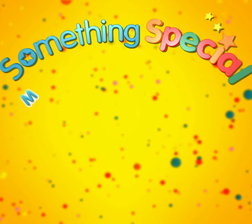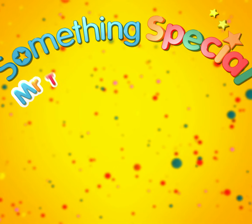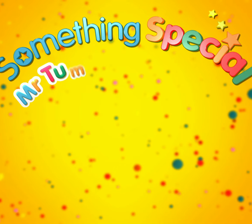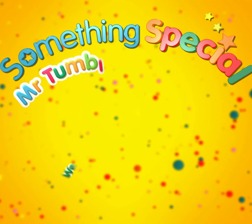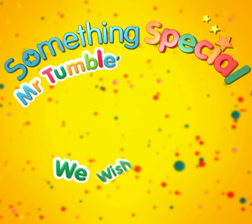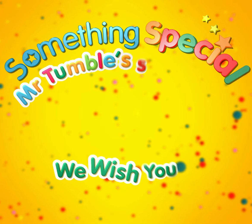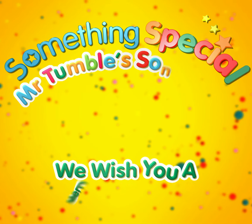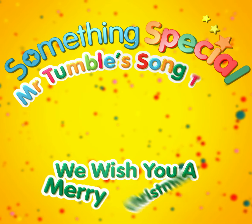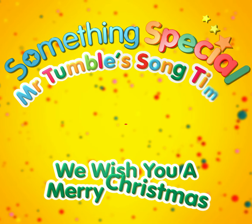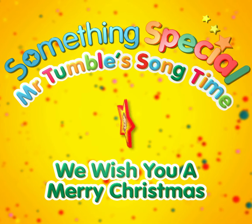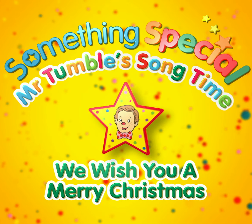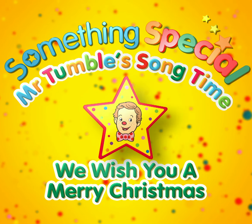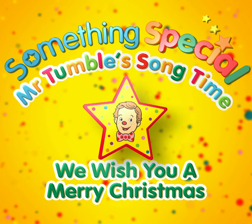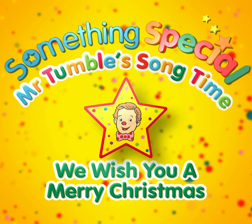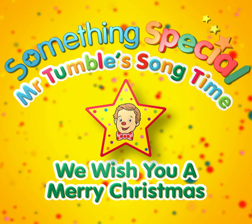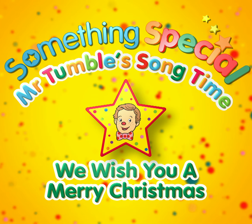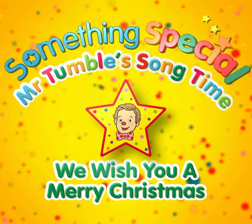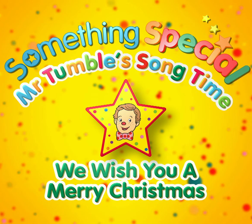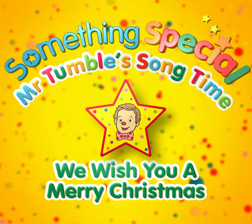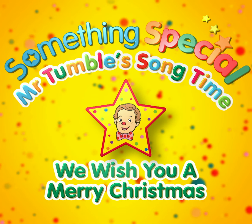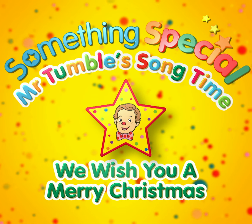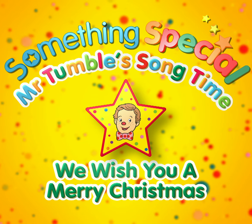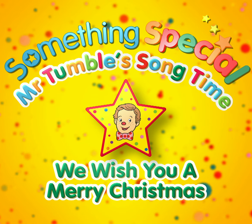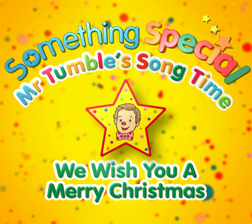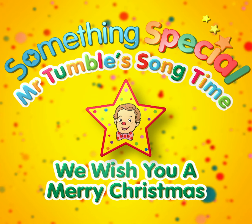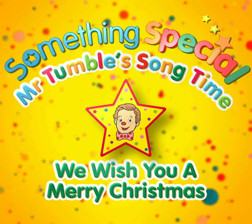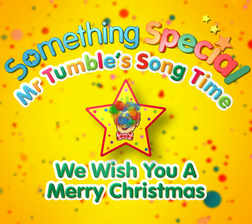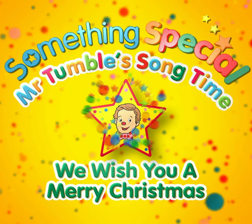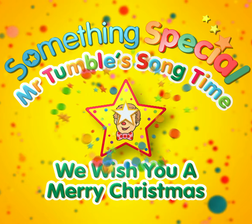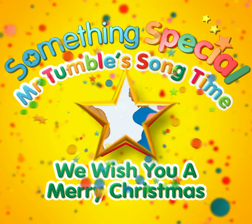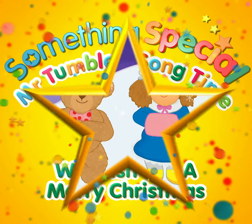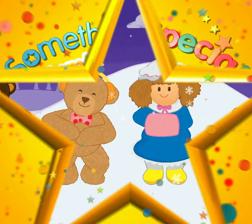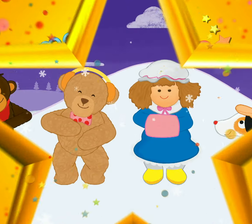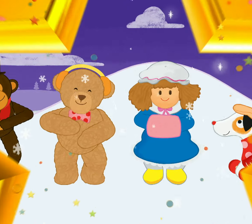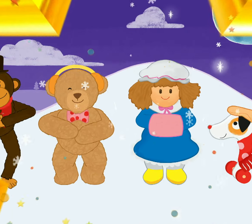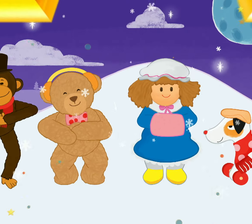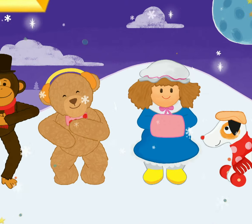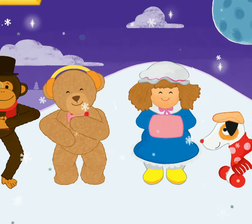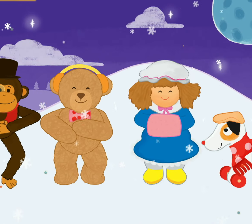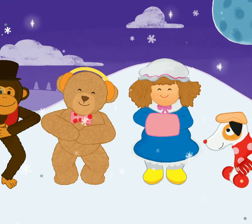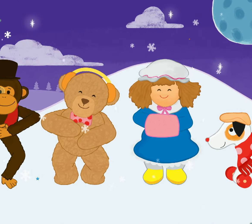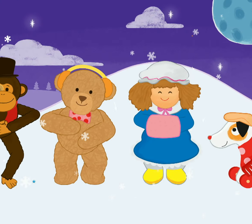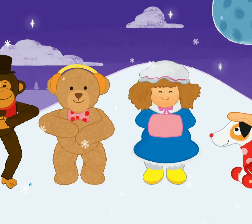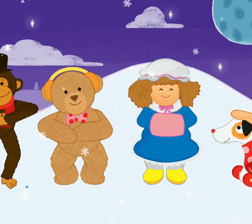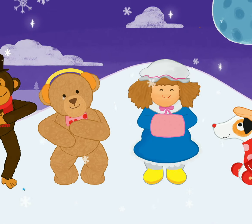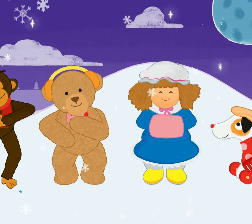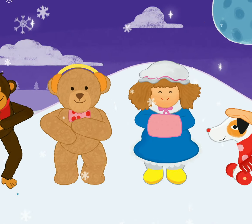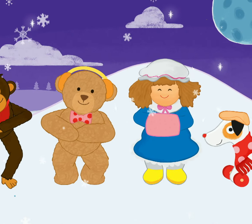It's Mr. Tumble's song time! Woohoo! We wish you a Merry Christmas!